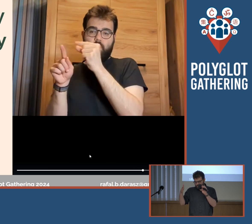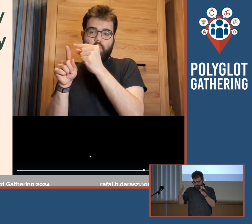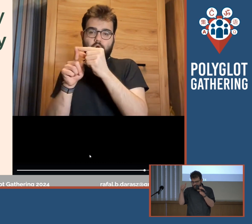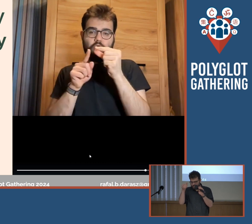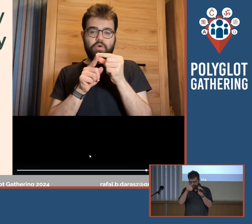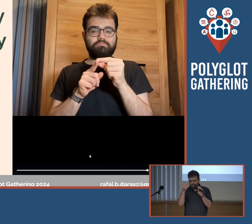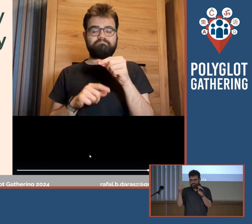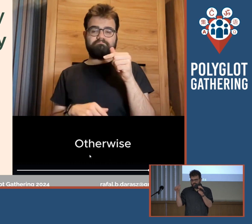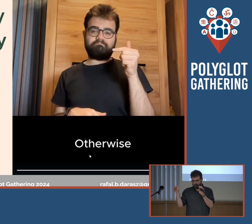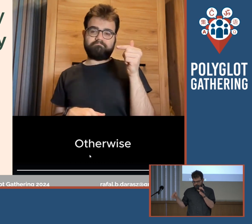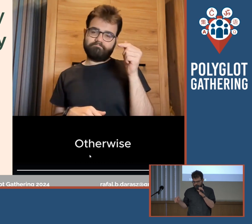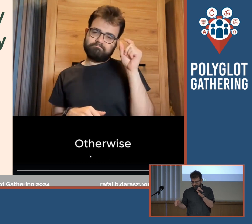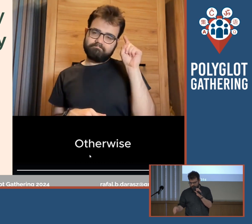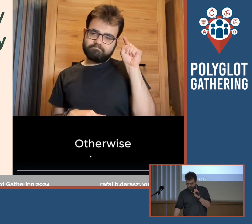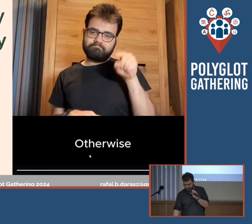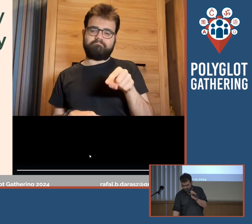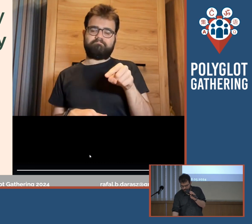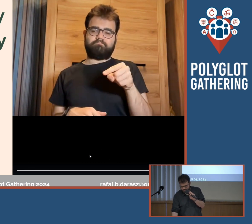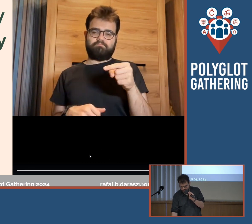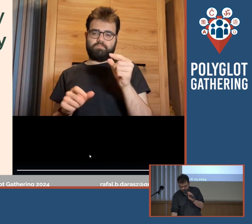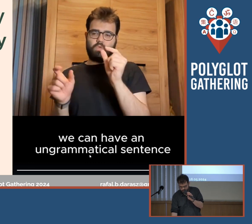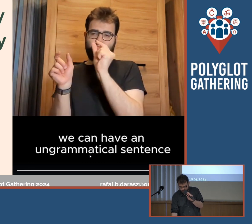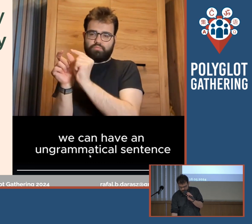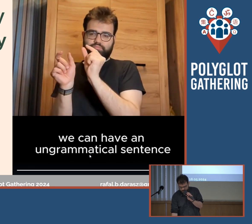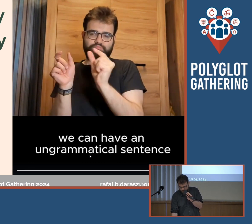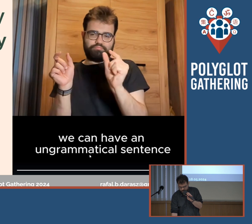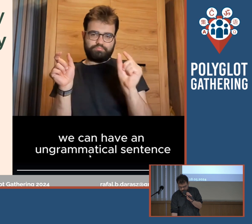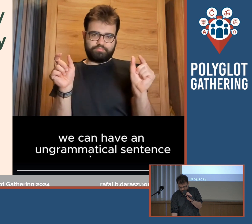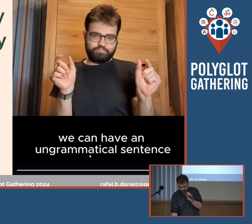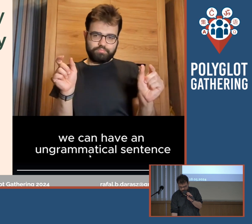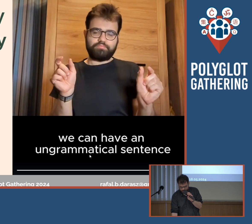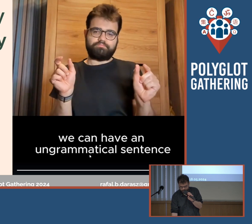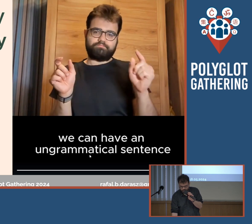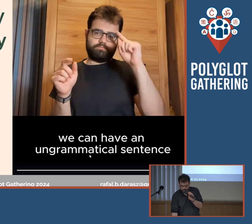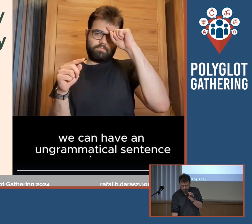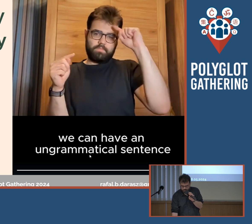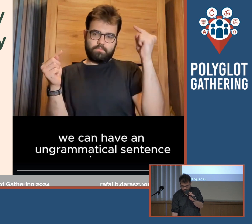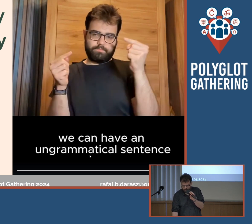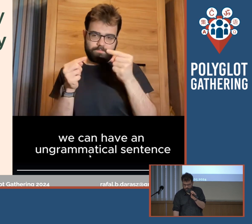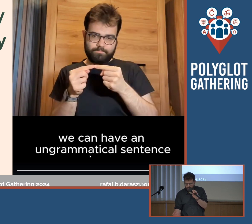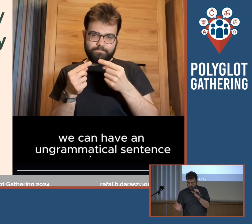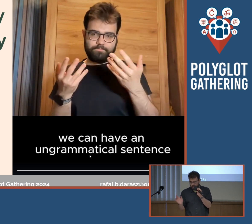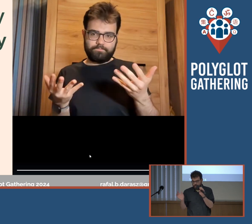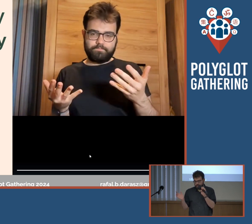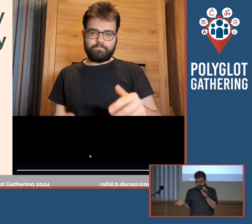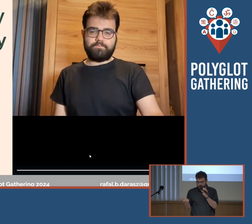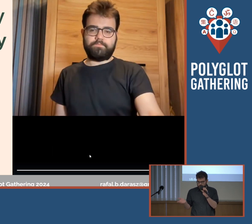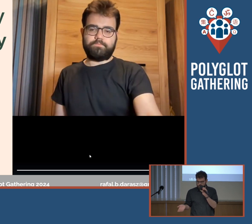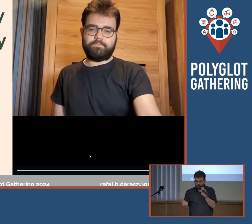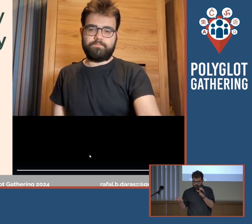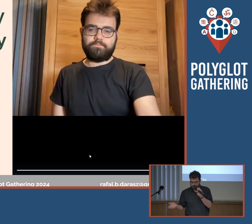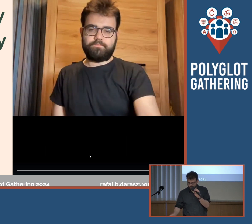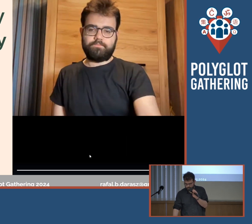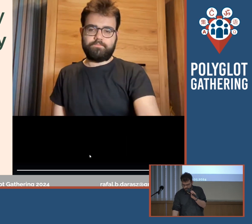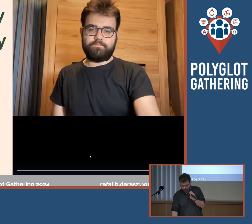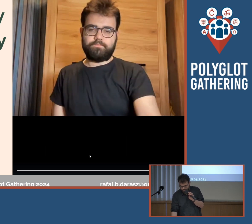it just breaks into a different phrase, a different syntagma. So, in sign languages, we